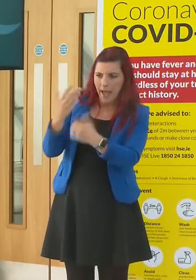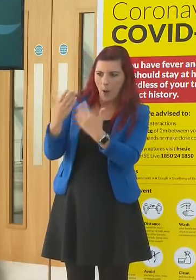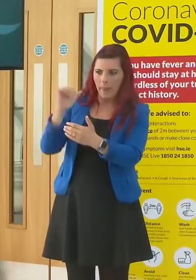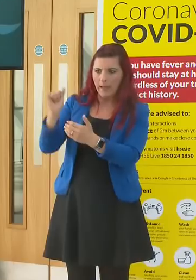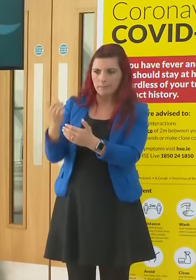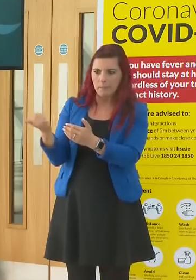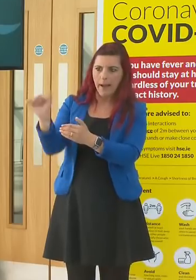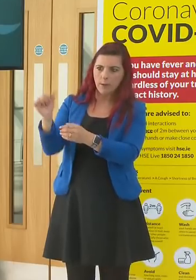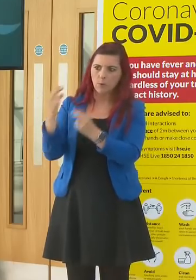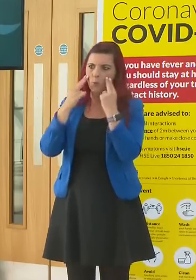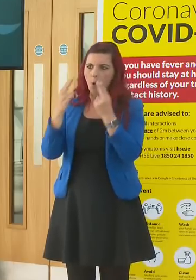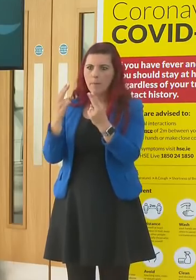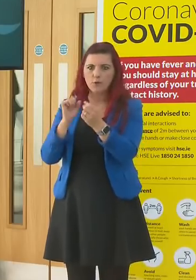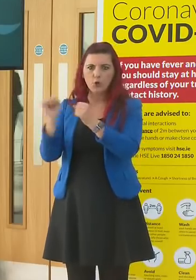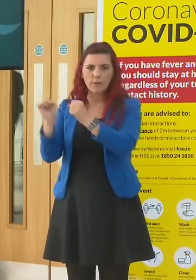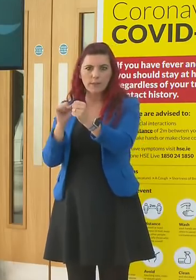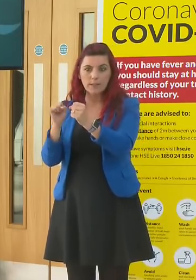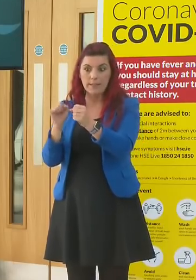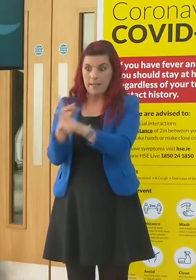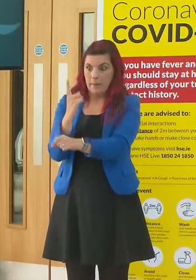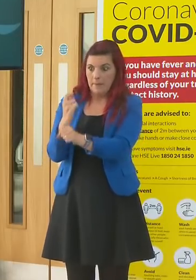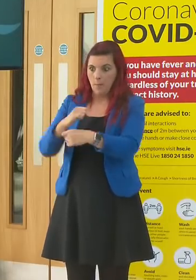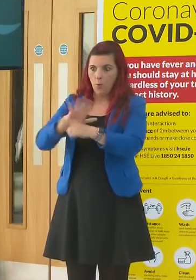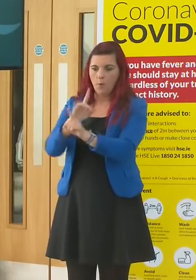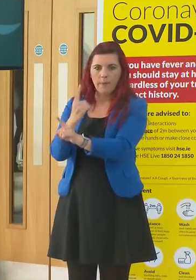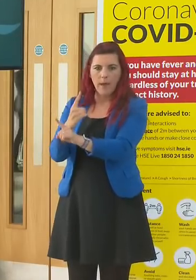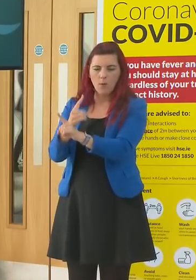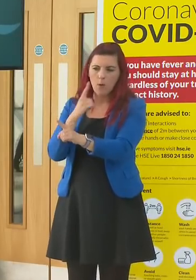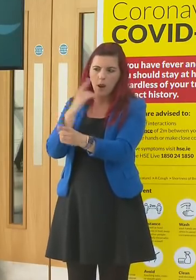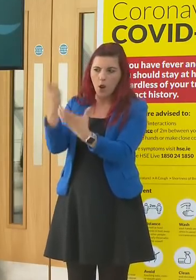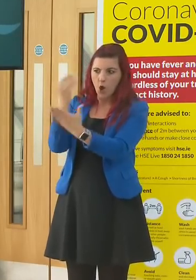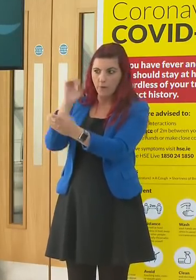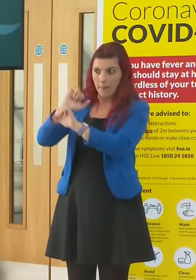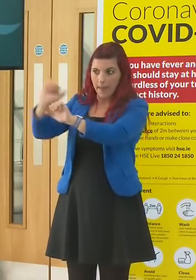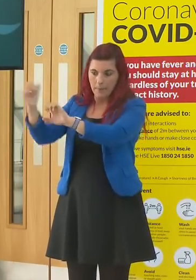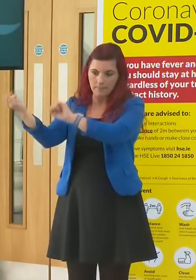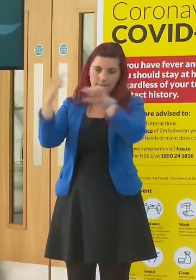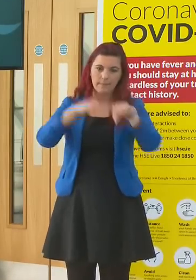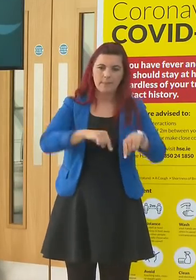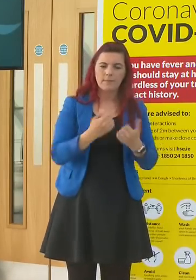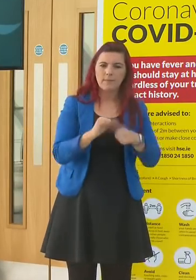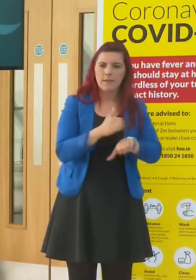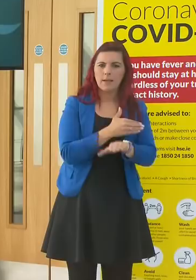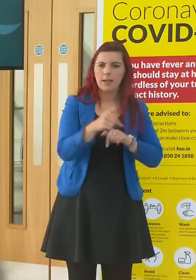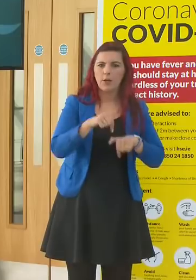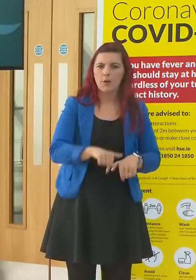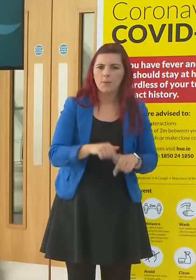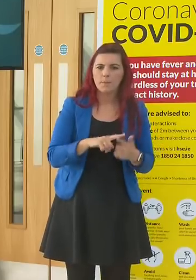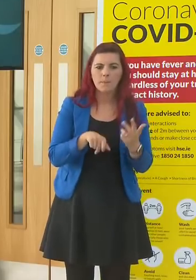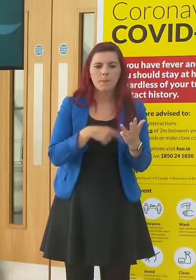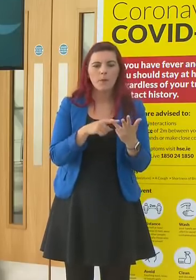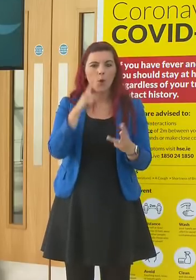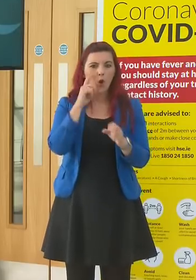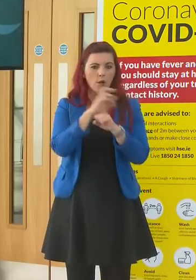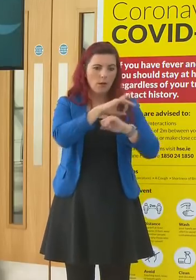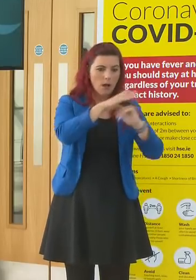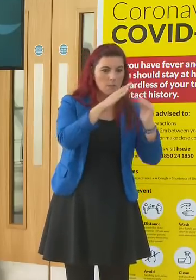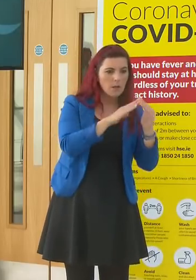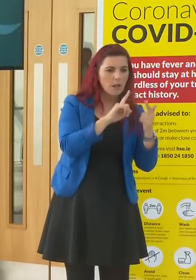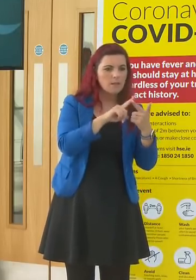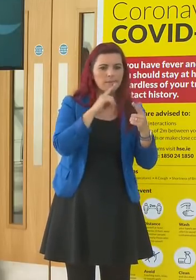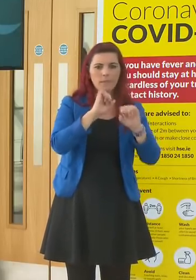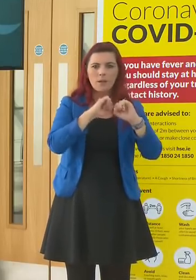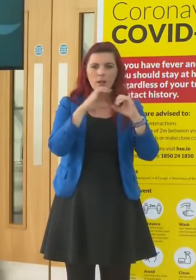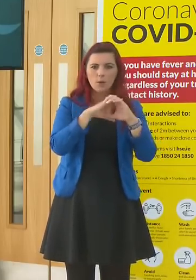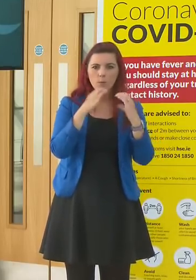services in a COVID environment. The key elements of the framework will look at our acute hospital systems, our community services, our